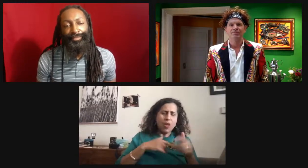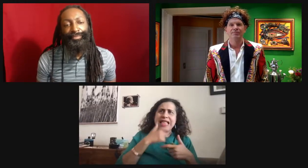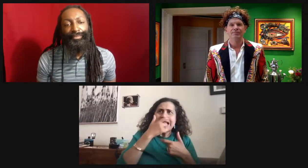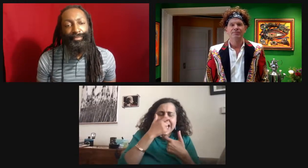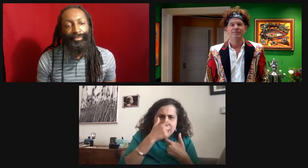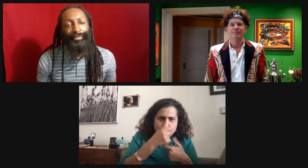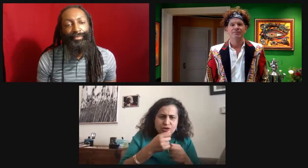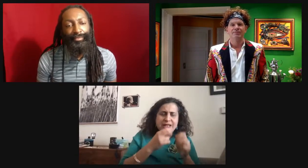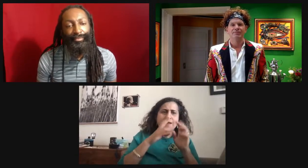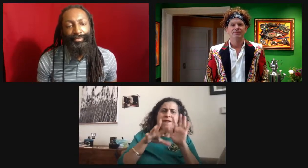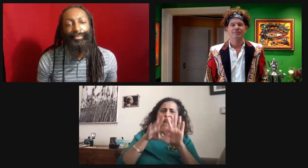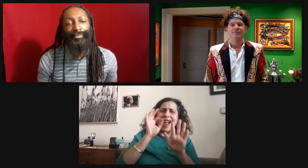pillars in our field.